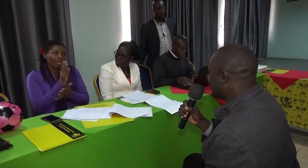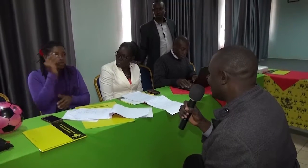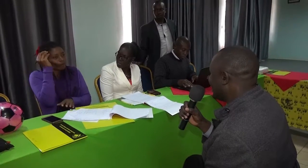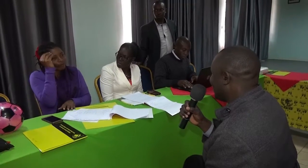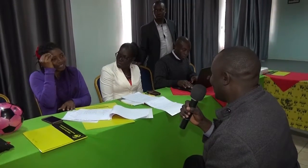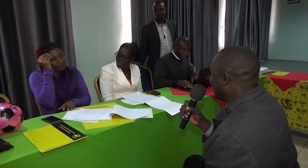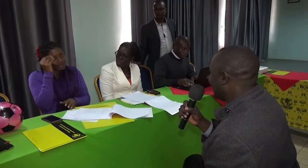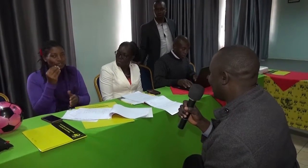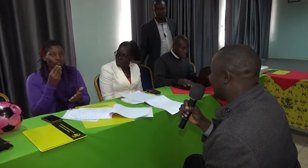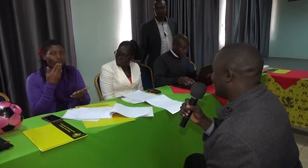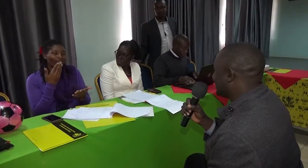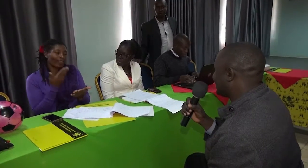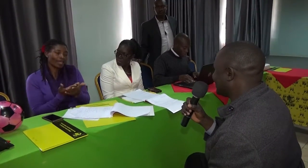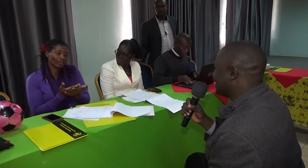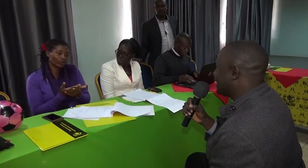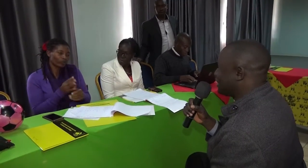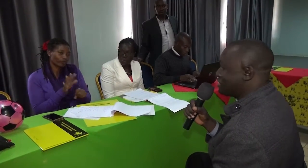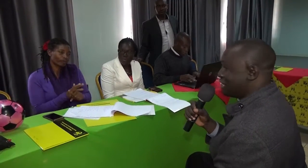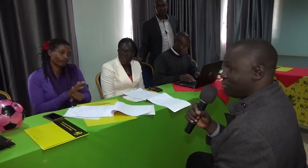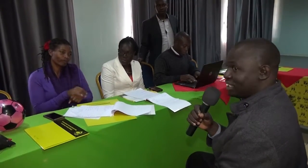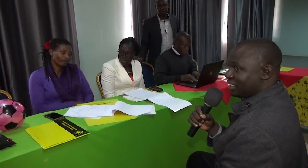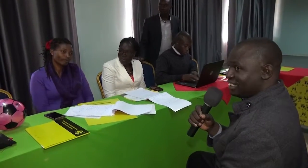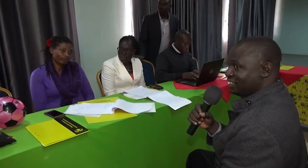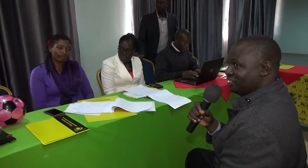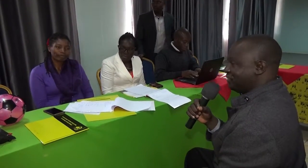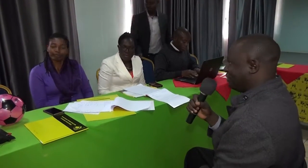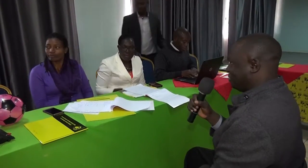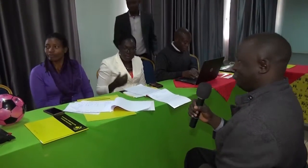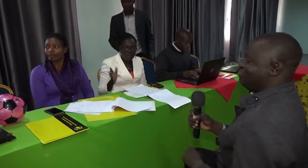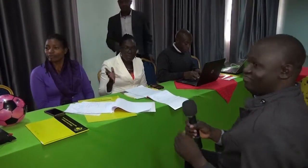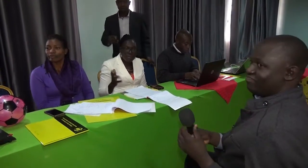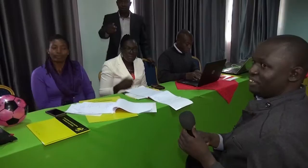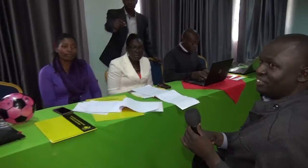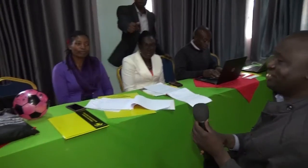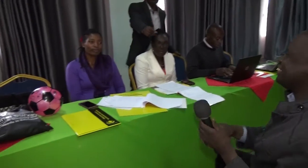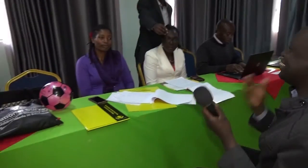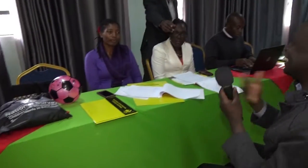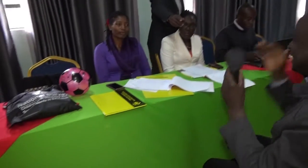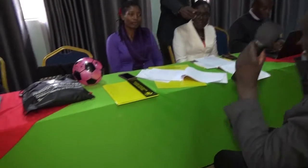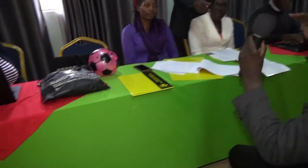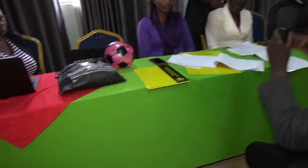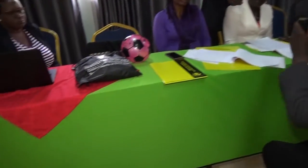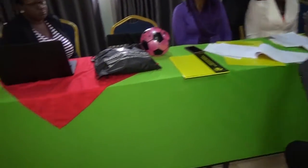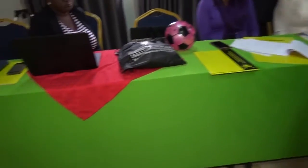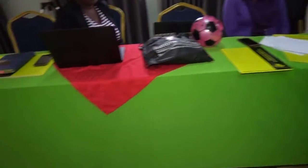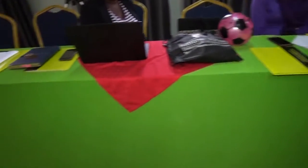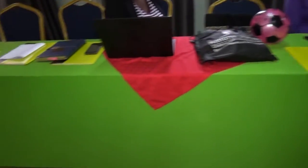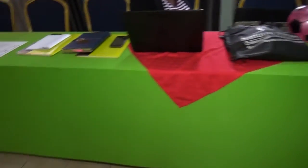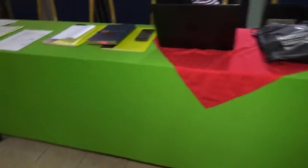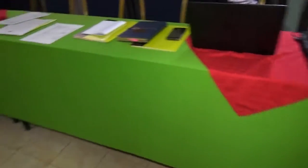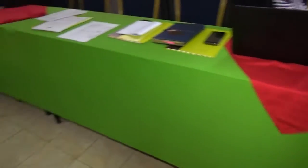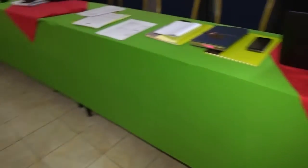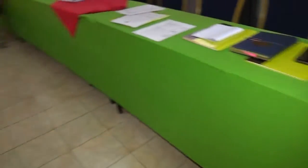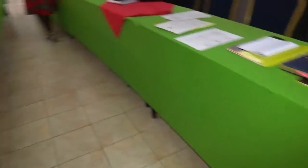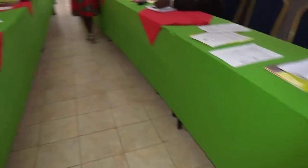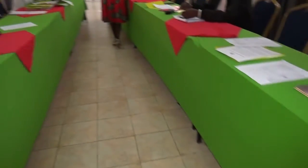needs learners. Thank you very much. Thank you very much, Rahab. That was very informative. It